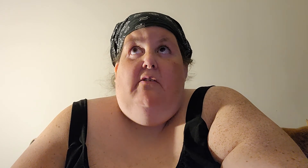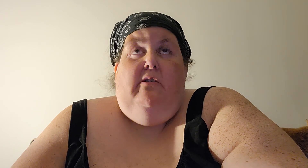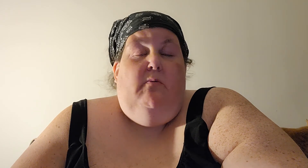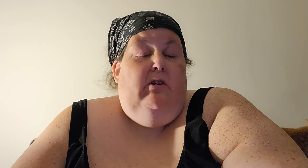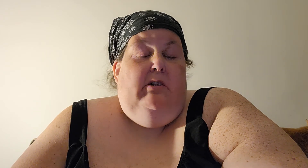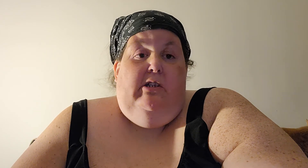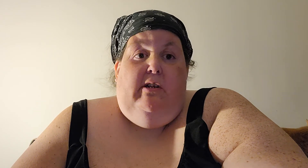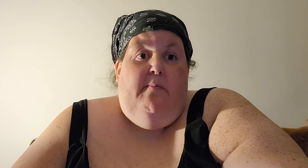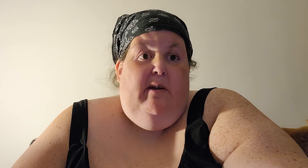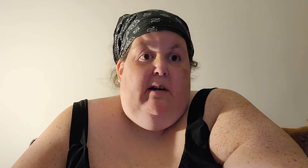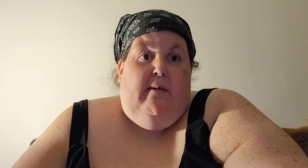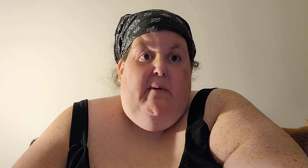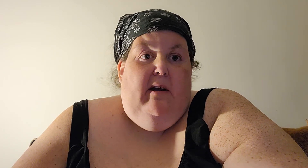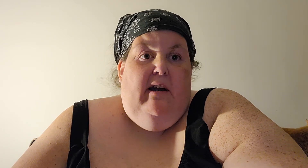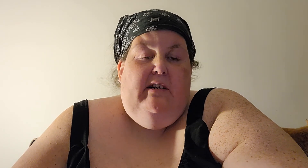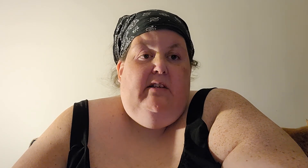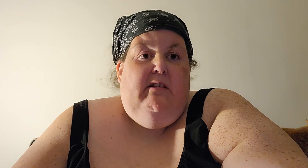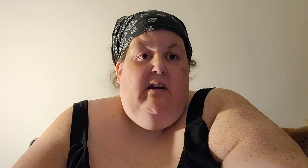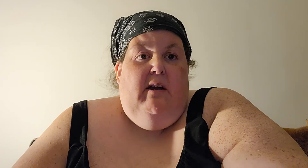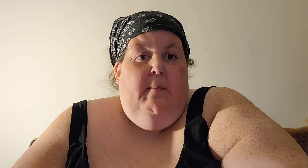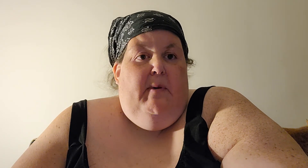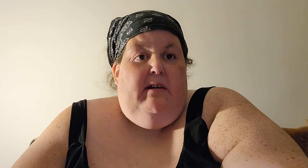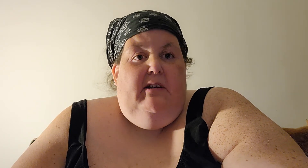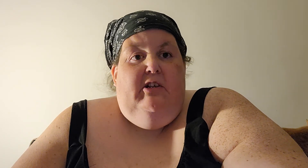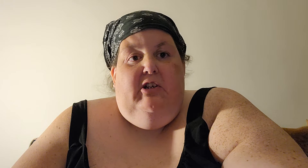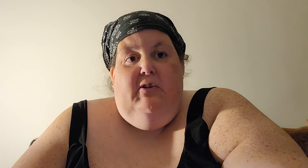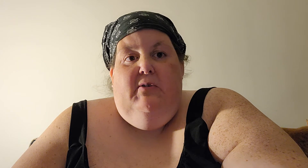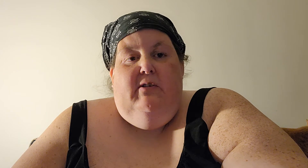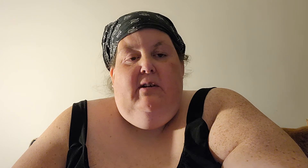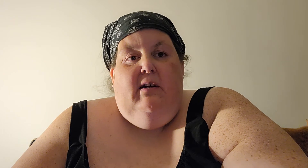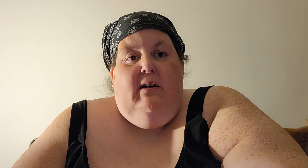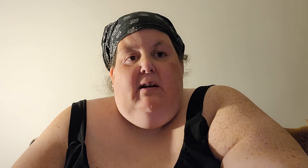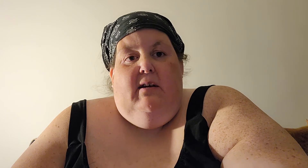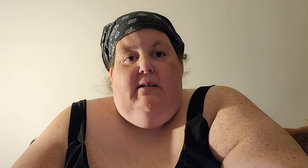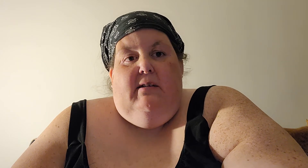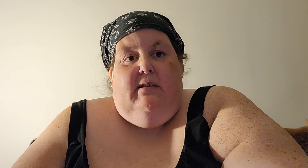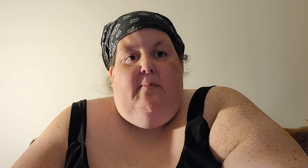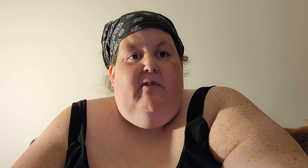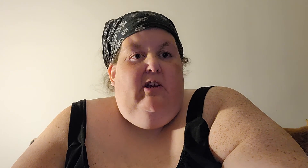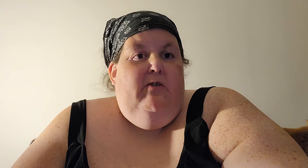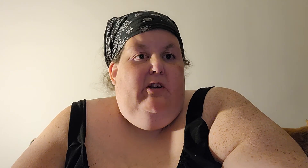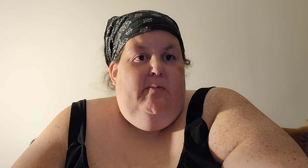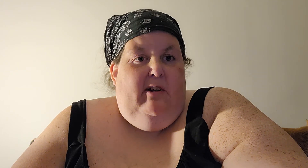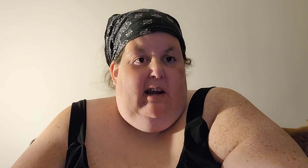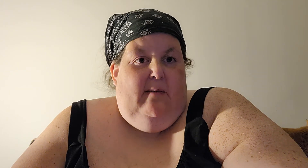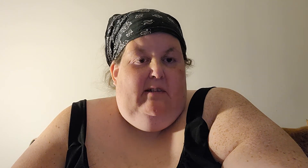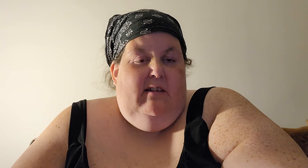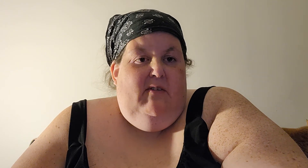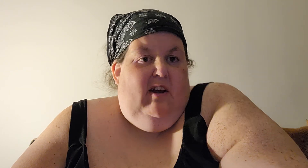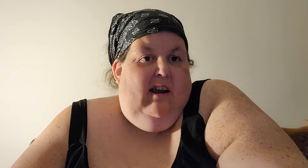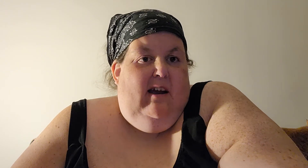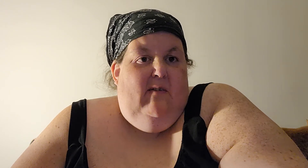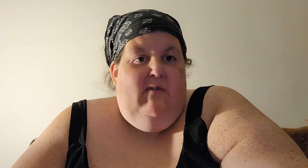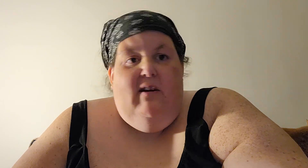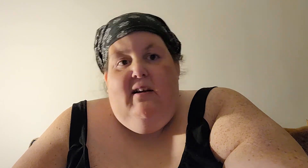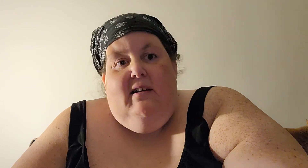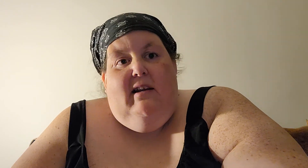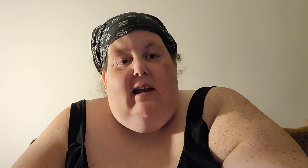1,000 words you can pick, but I just picked and chose some of the YouTuber names that have names